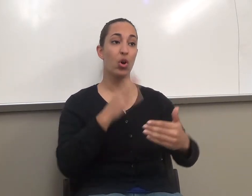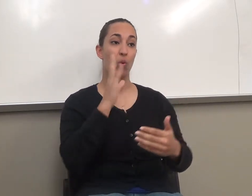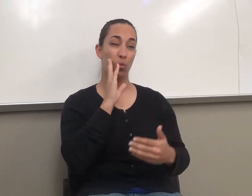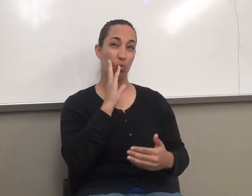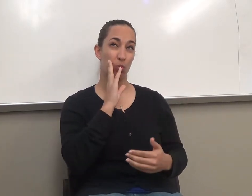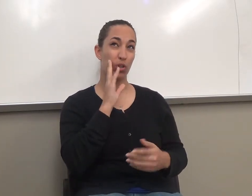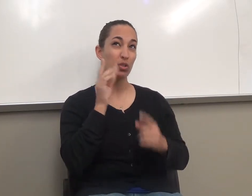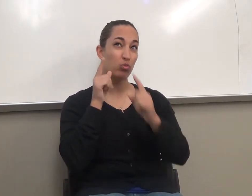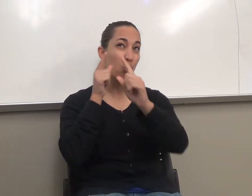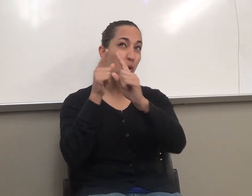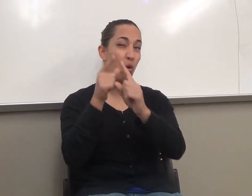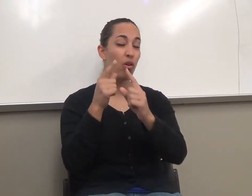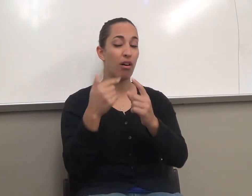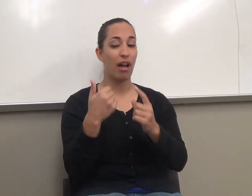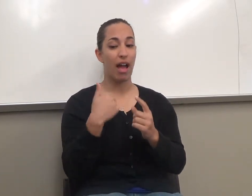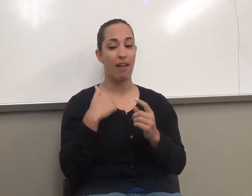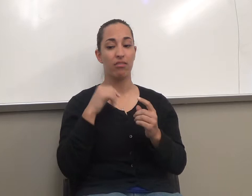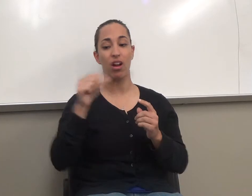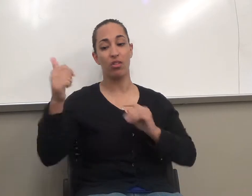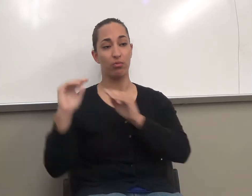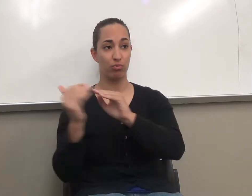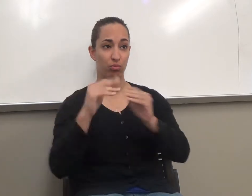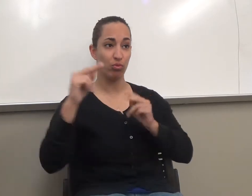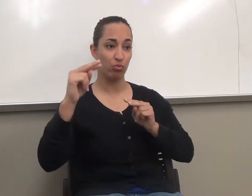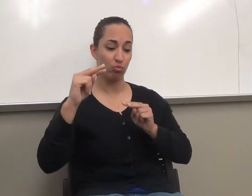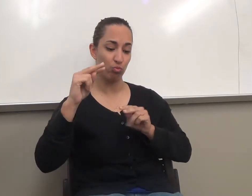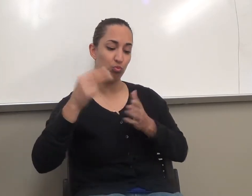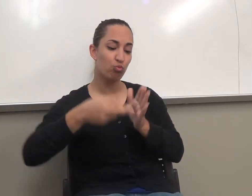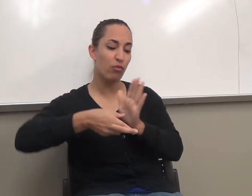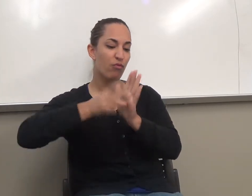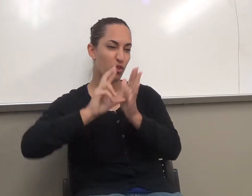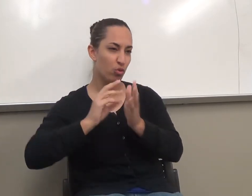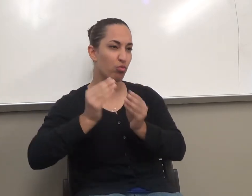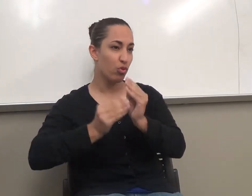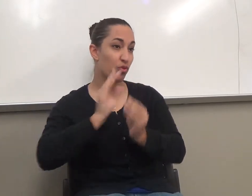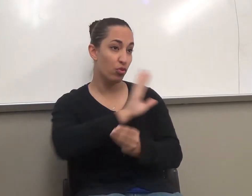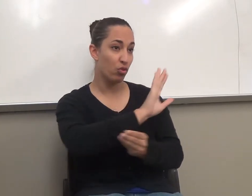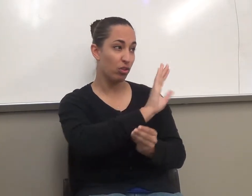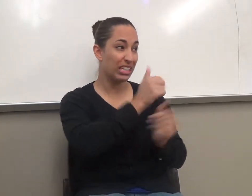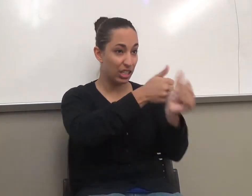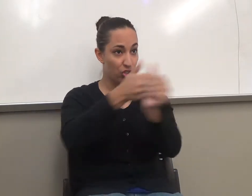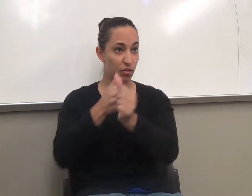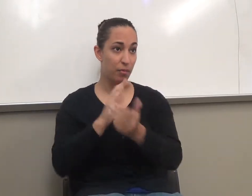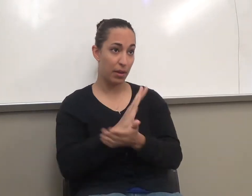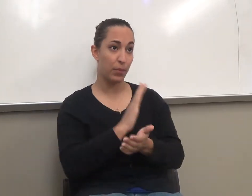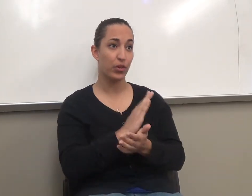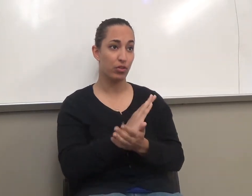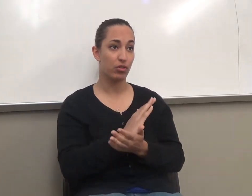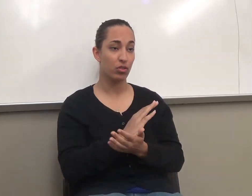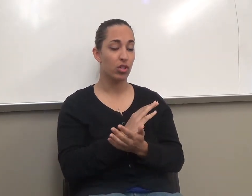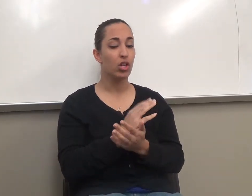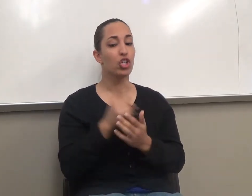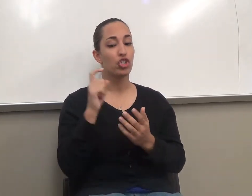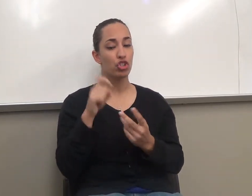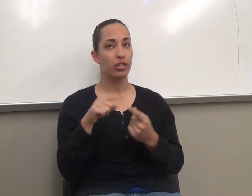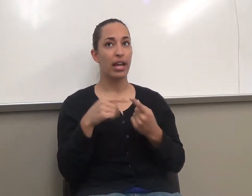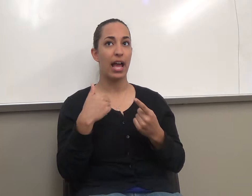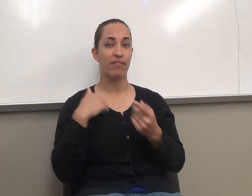I try to push this class toward by the end of the semester is that you are having the peer review, you are